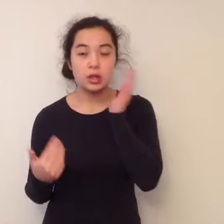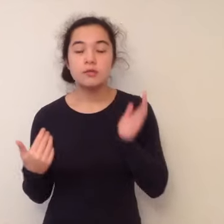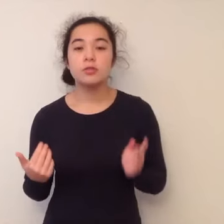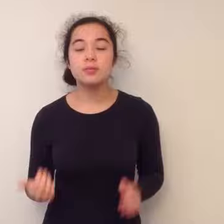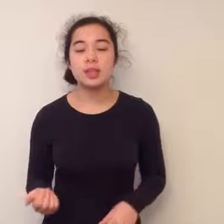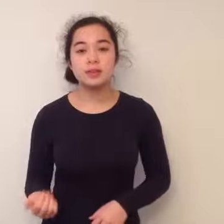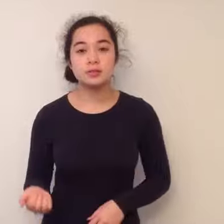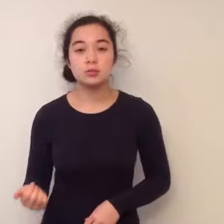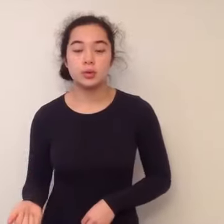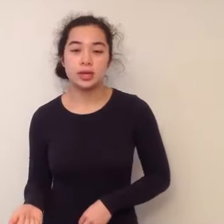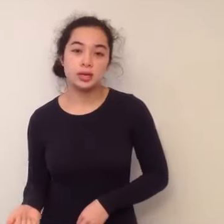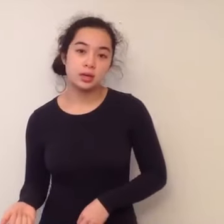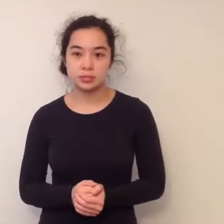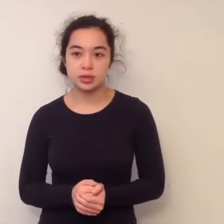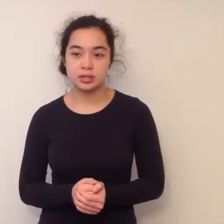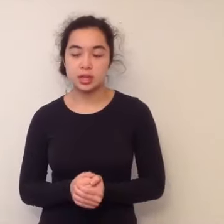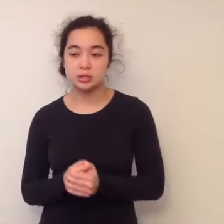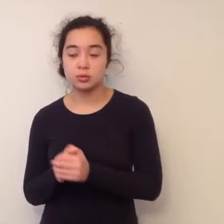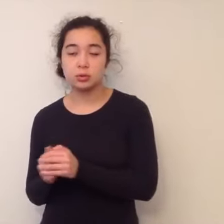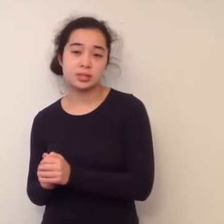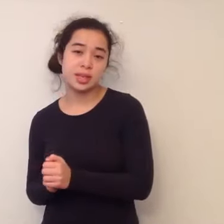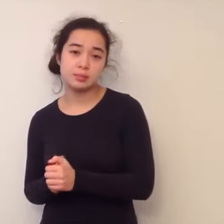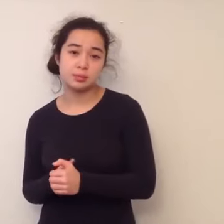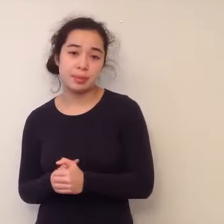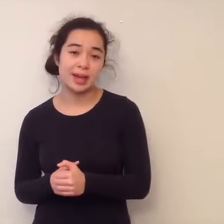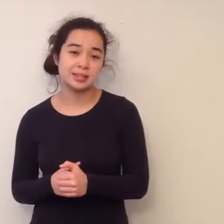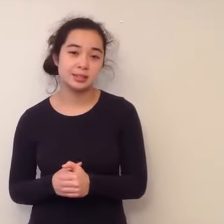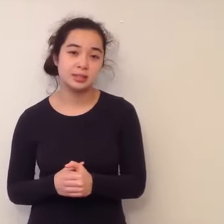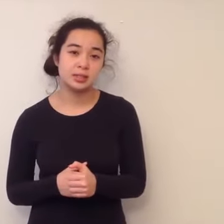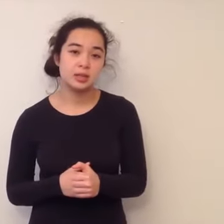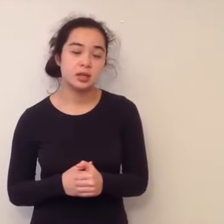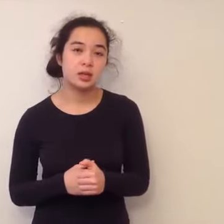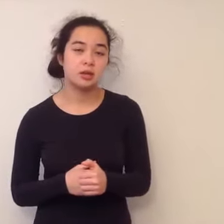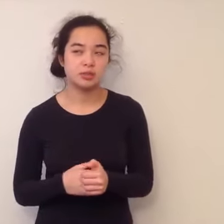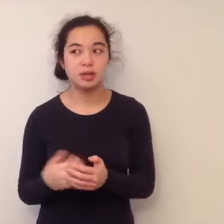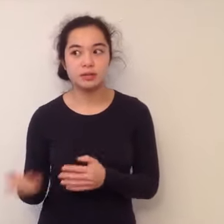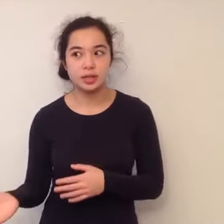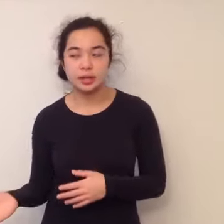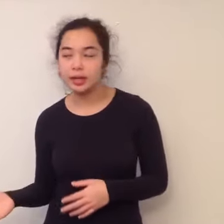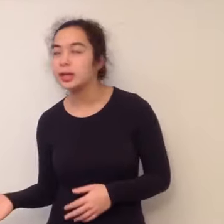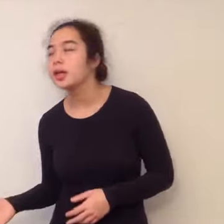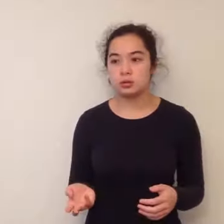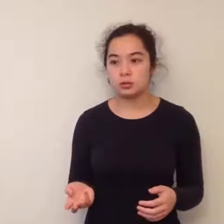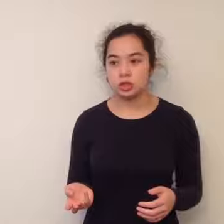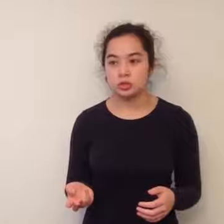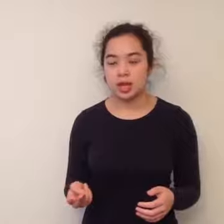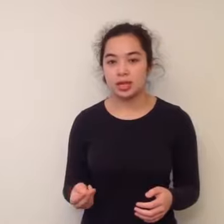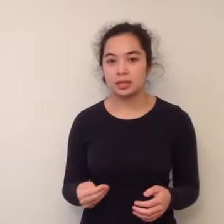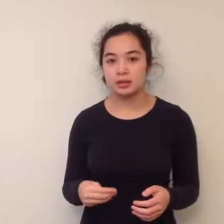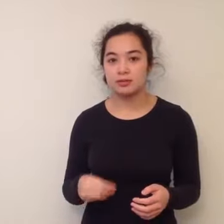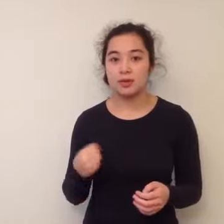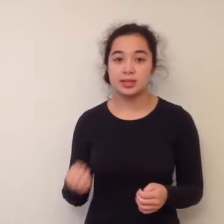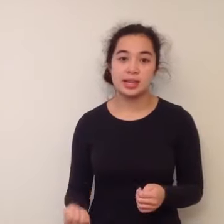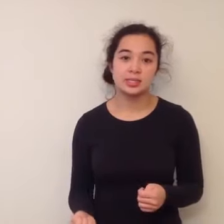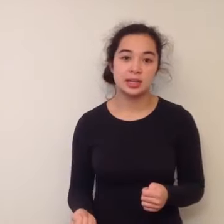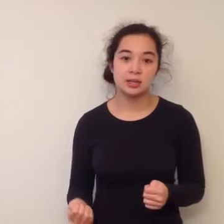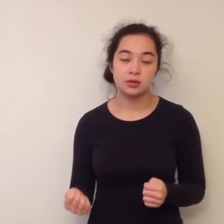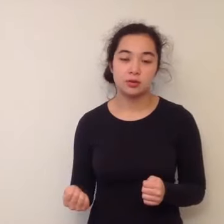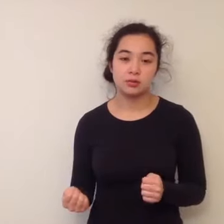For the days of the week, the signs are all in the same pattern, except for Sunday, in which you take the first letter of